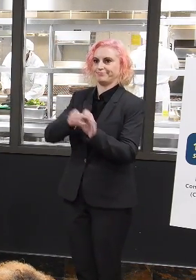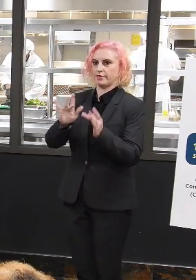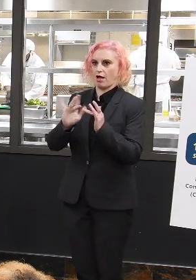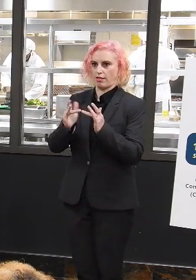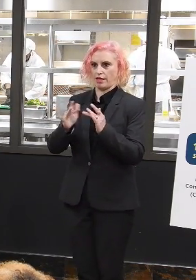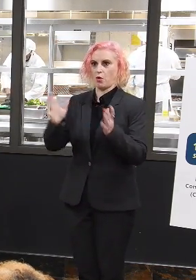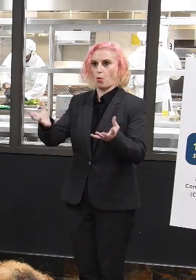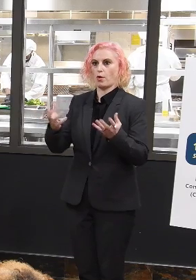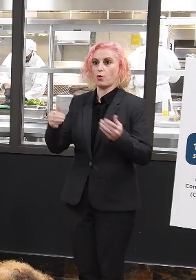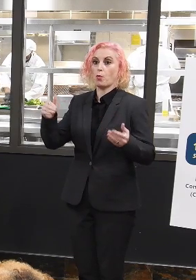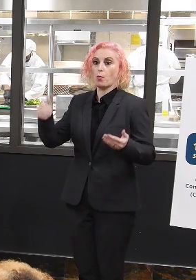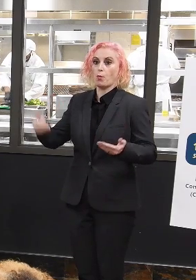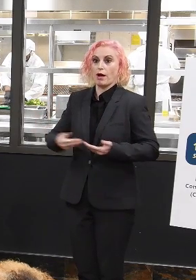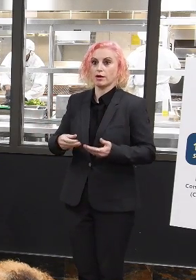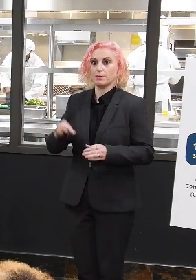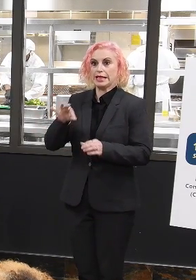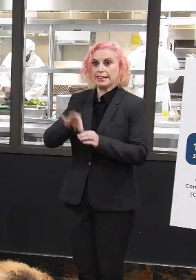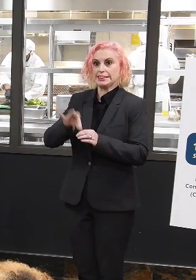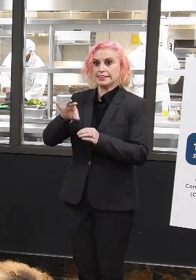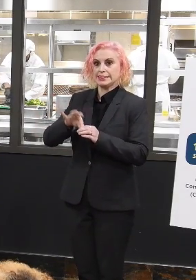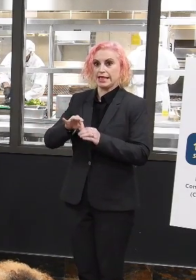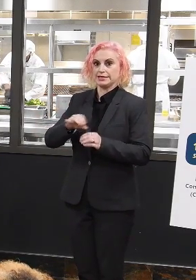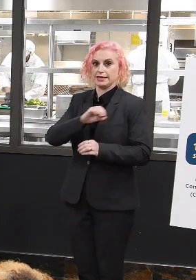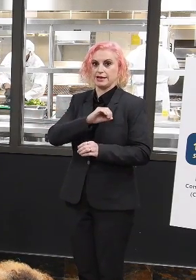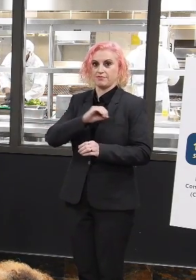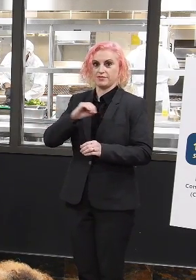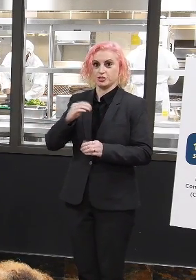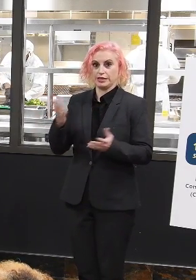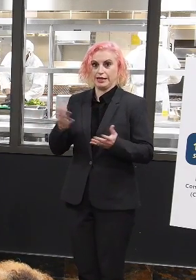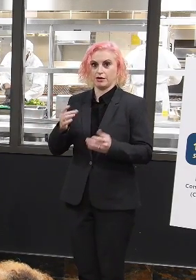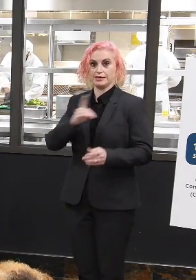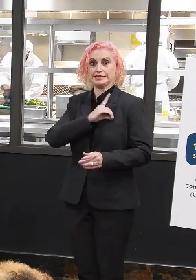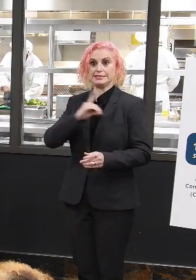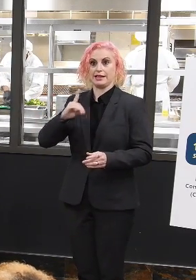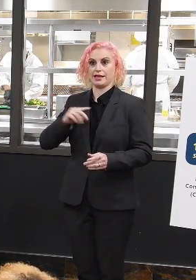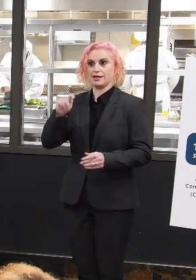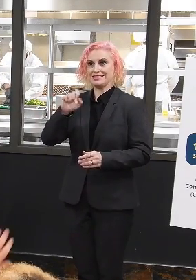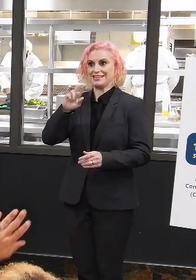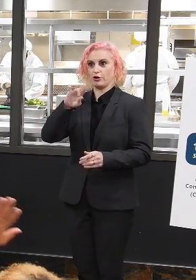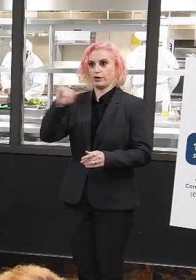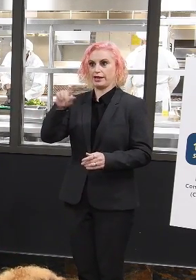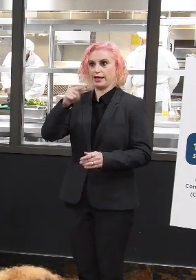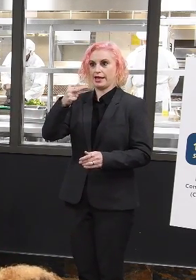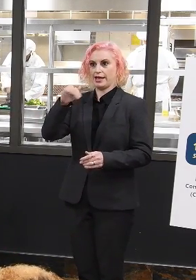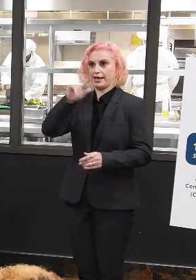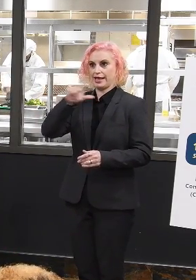welcome our elected official who's here present. We have Delegate Terry Hill.